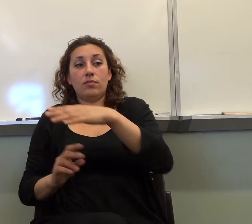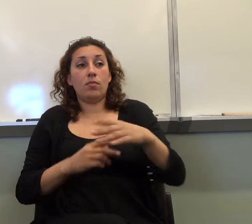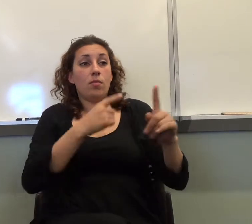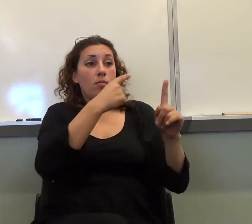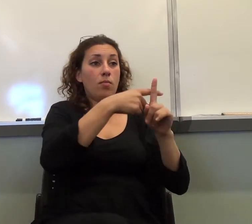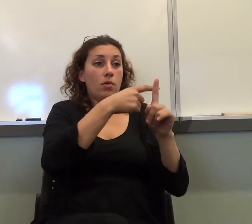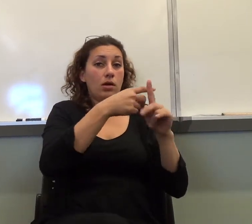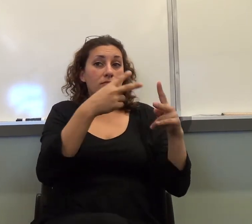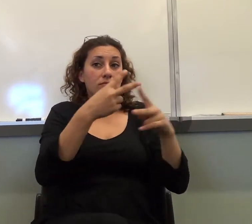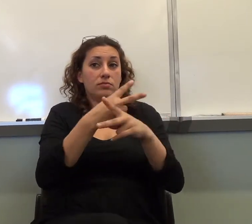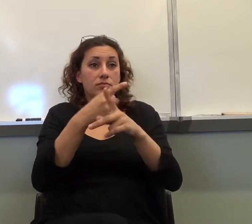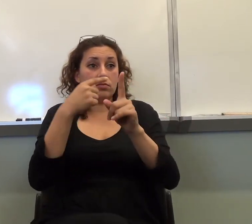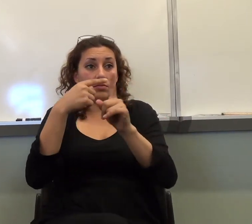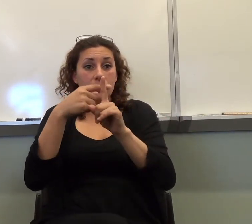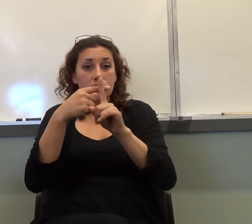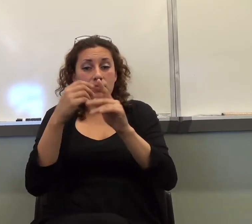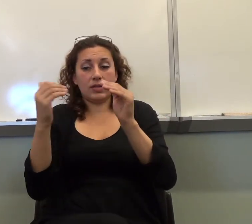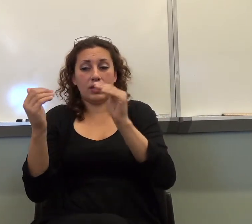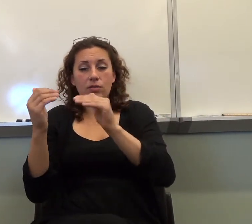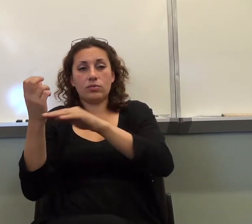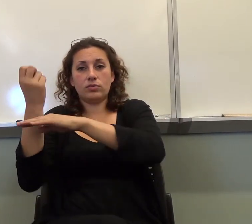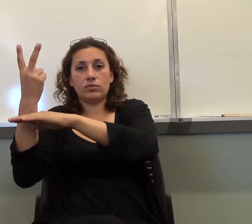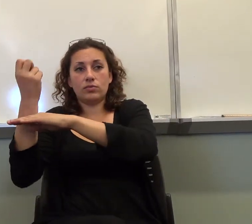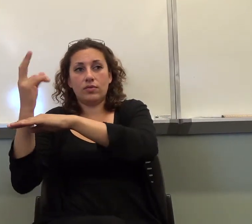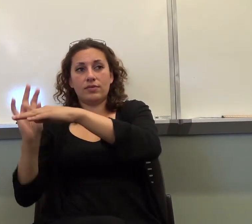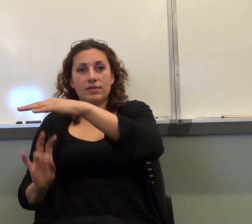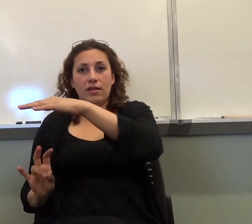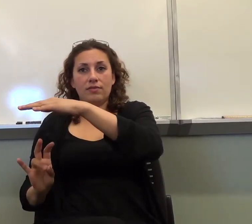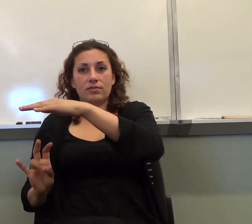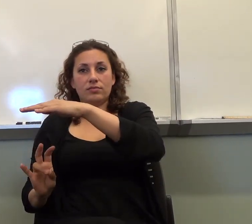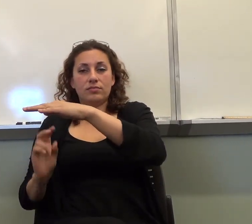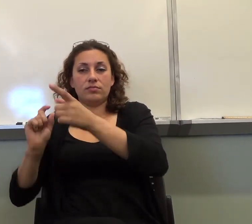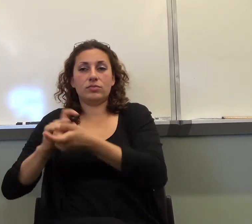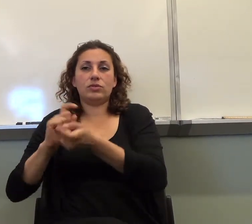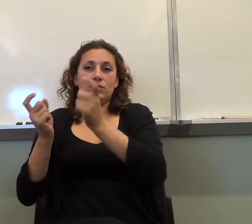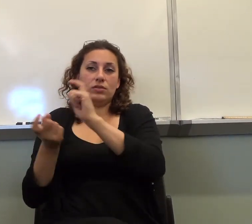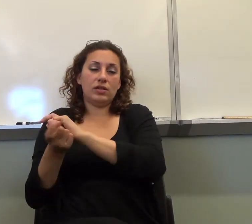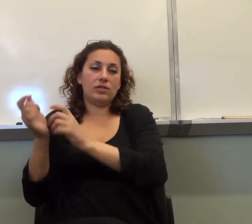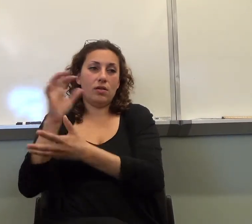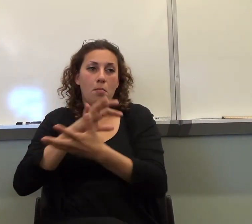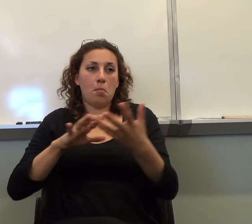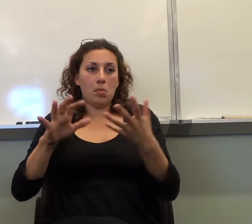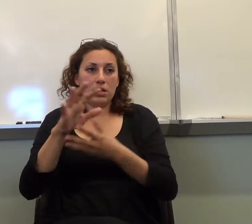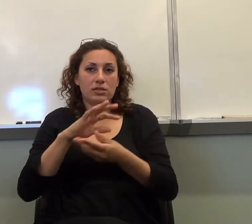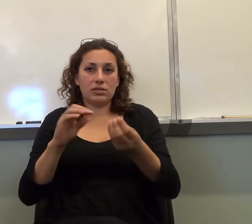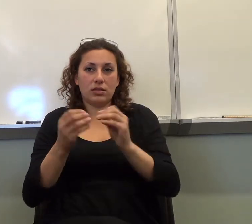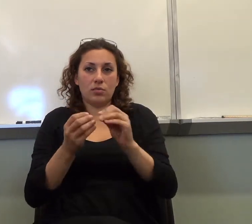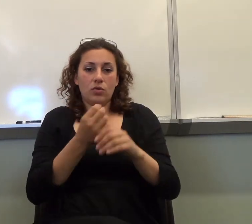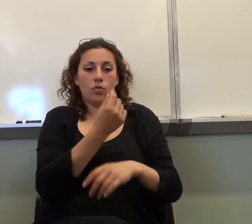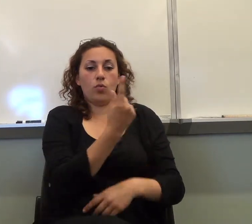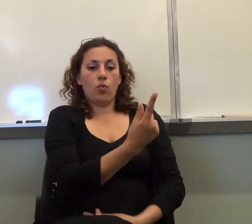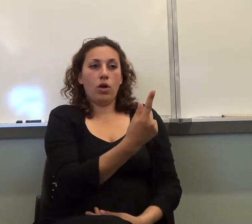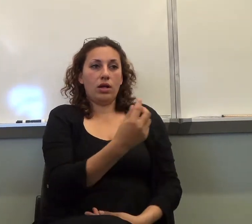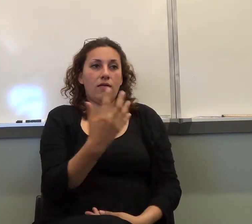12 sevens. If you wish, you can convert that into a mixed 1 and 5 sevens.